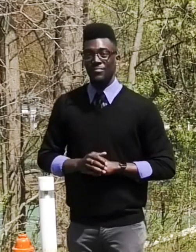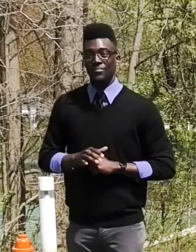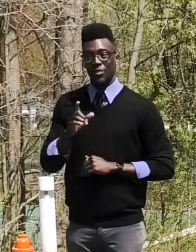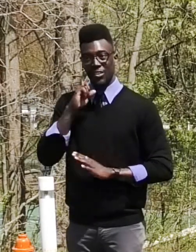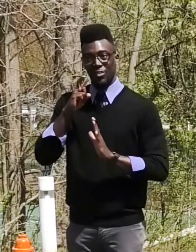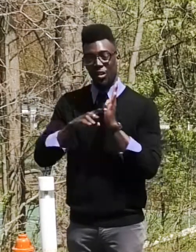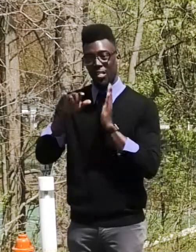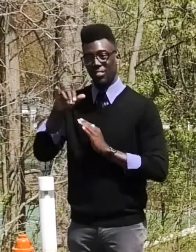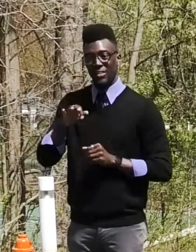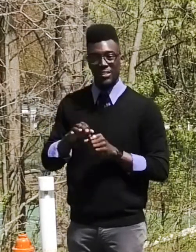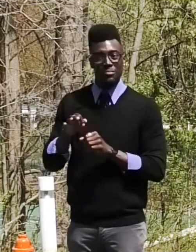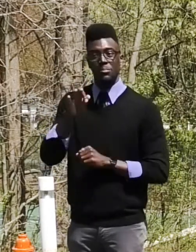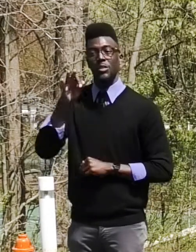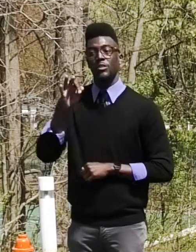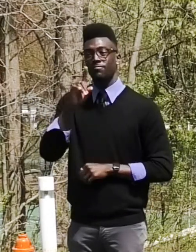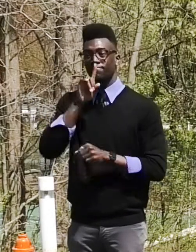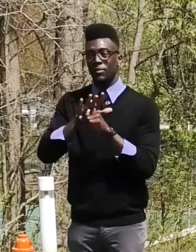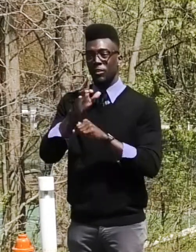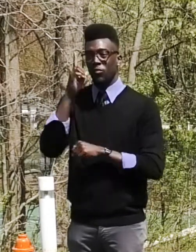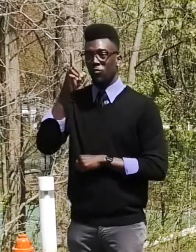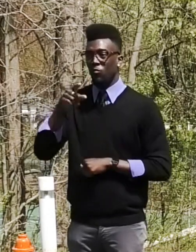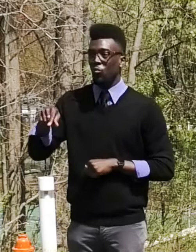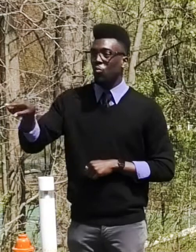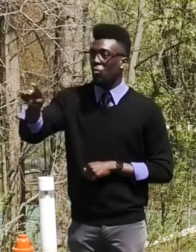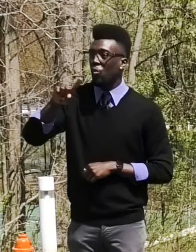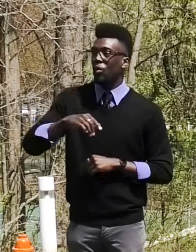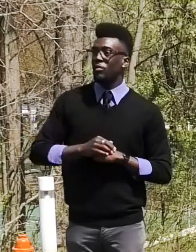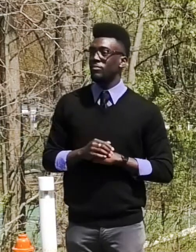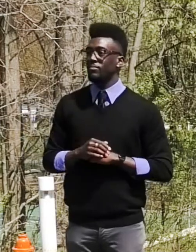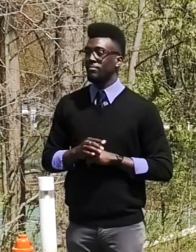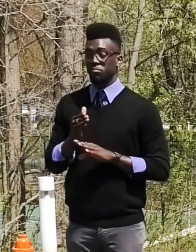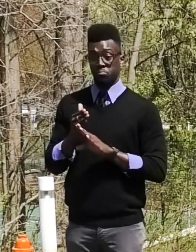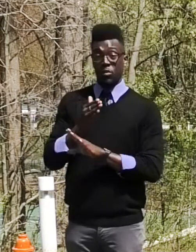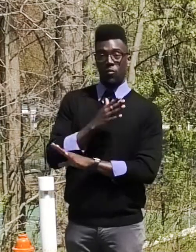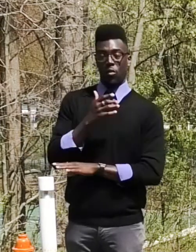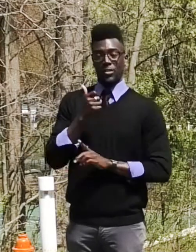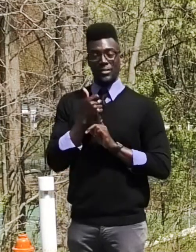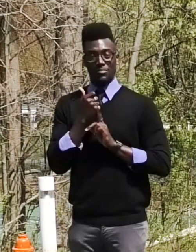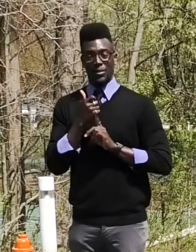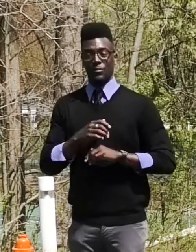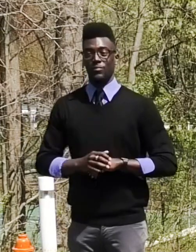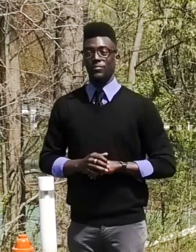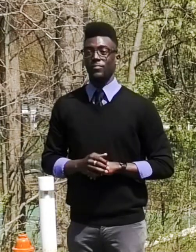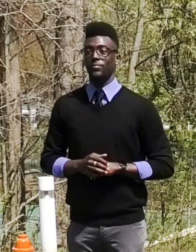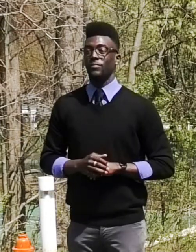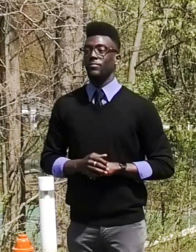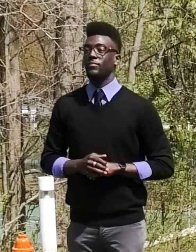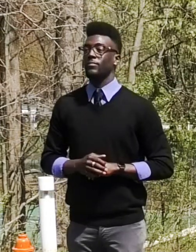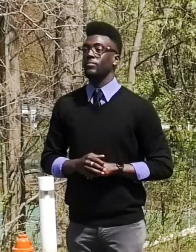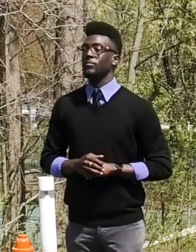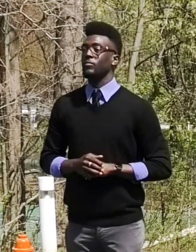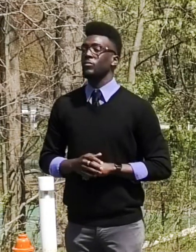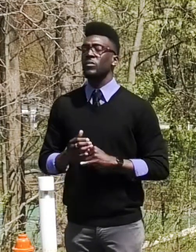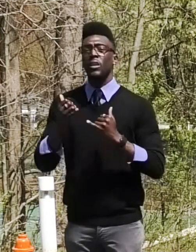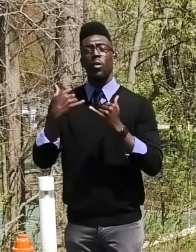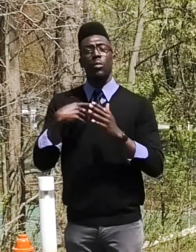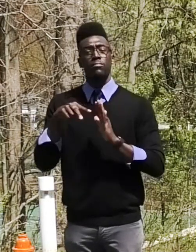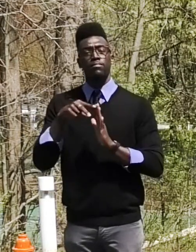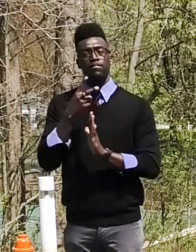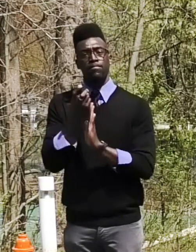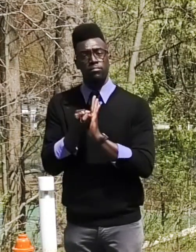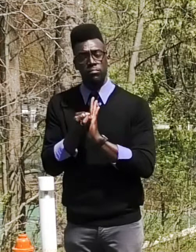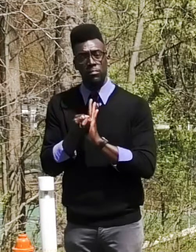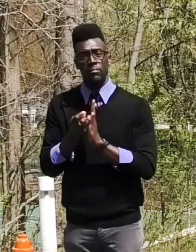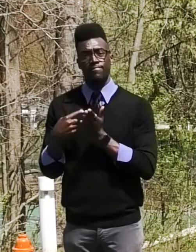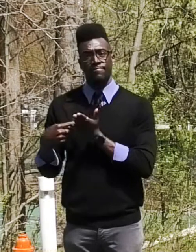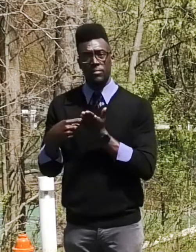shows the spirit and dedication to y'all before he cares about himself. But I want to kind of just get into this because it's important for